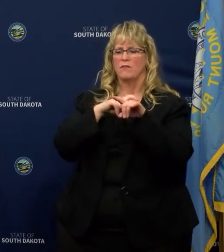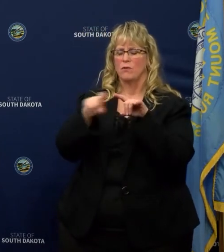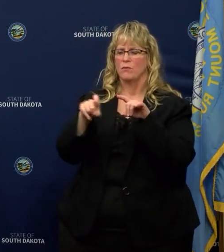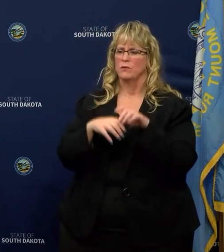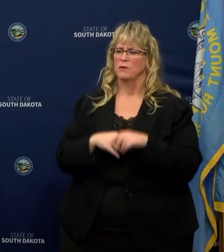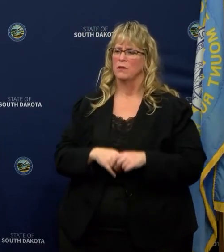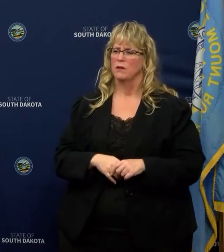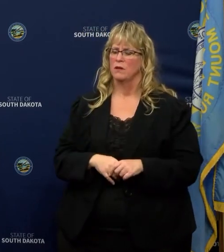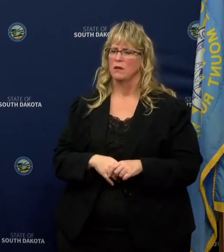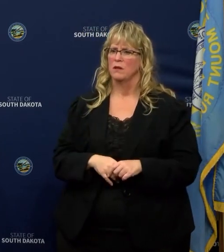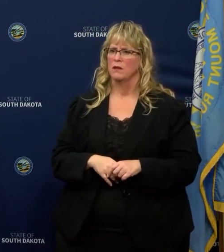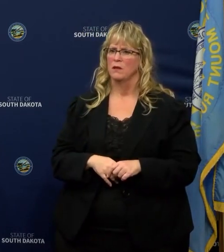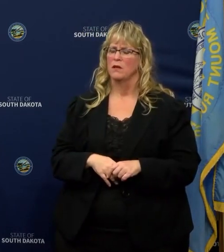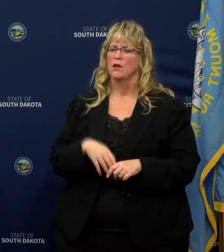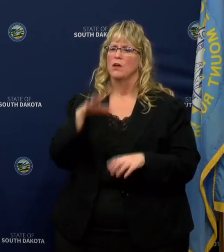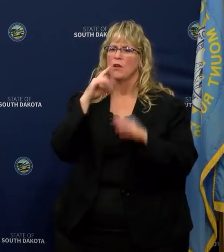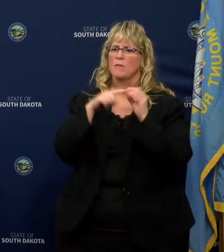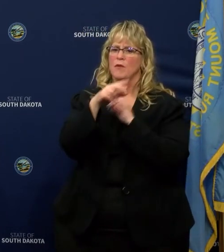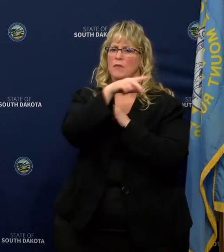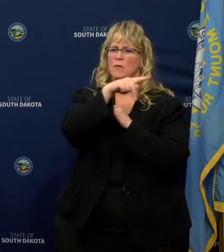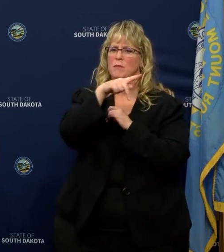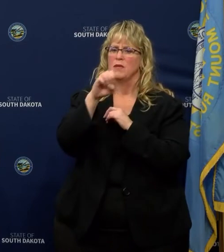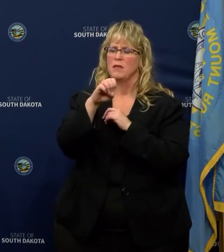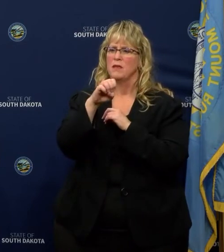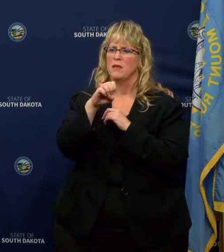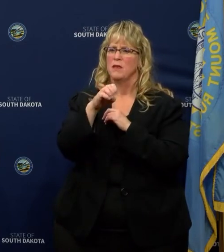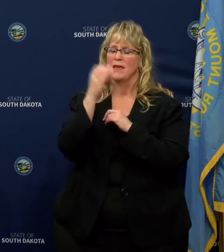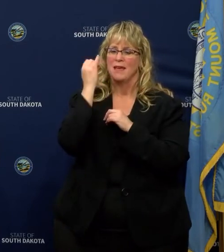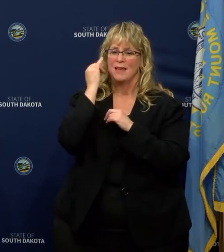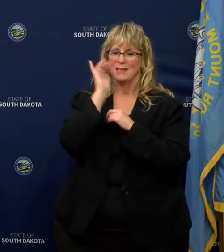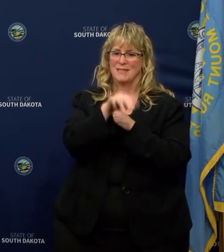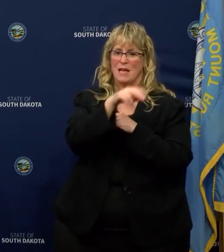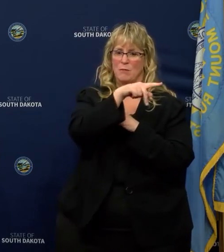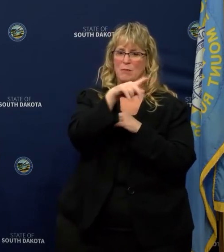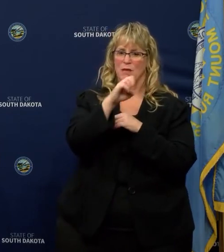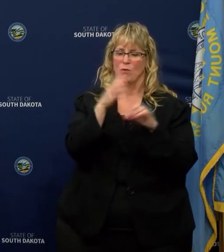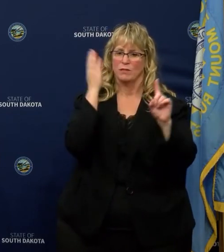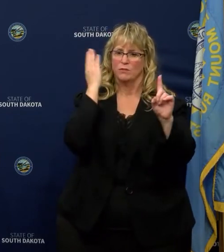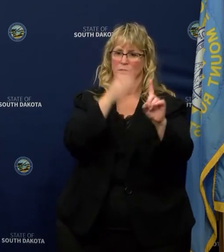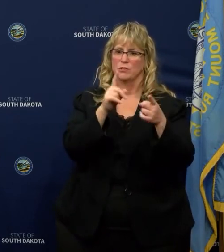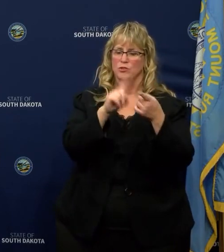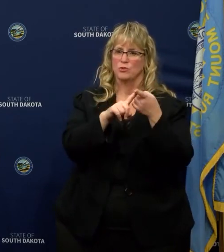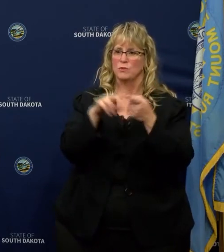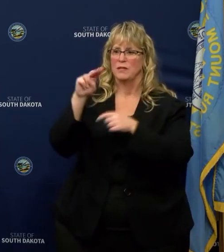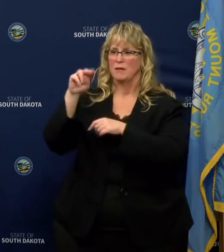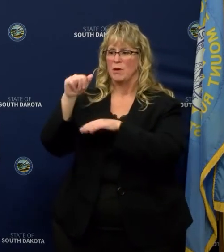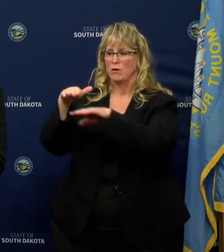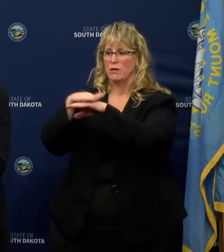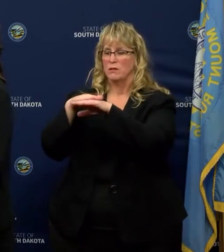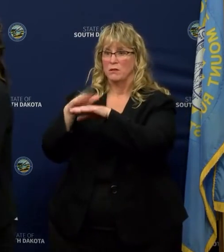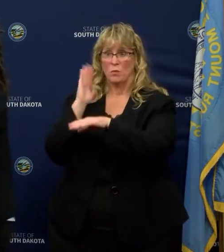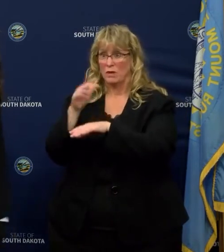I have a question, a quick question about the PPE equipment. Sure. Is any of that going directly to some of the reservations?